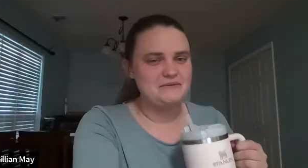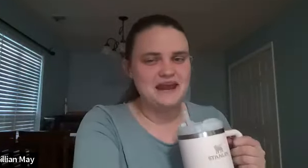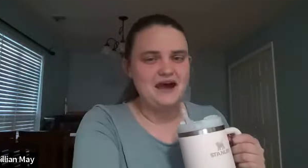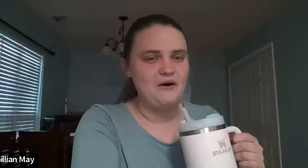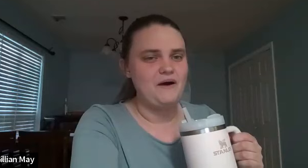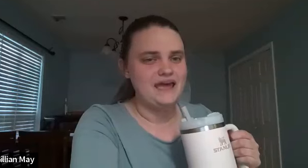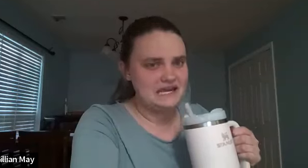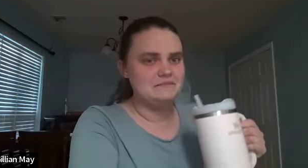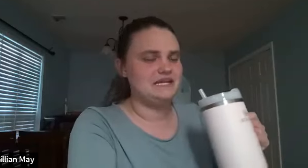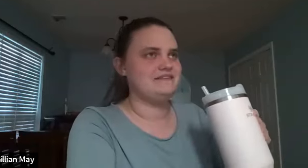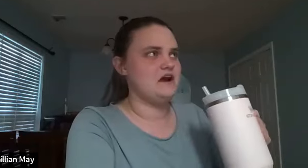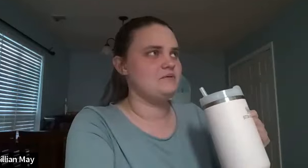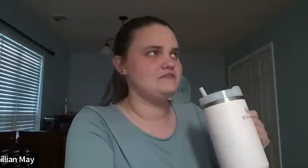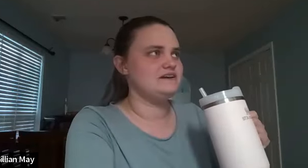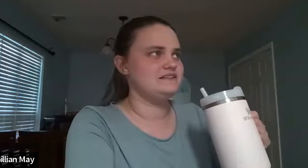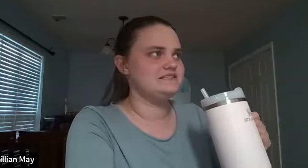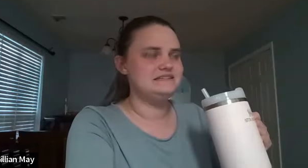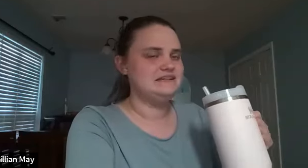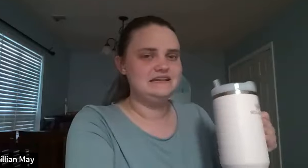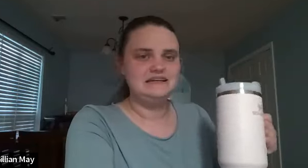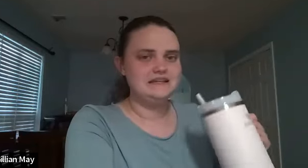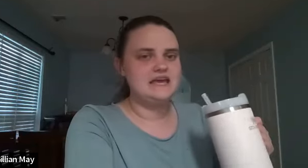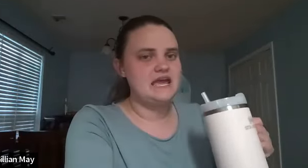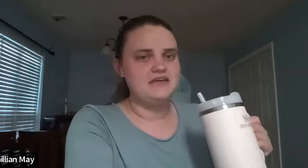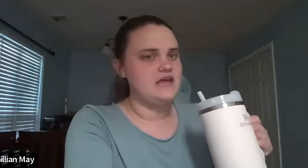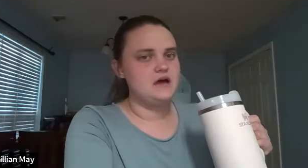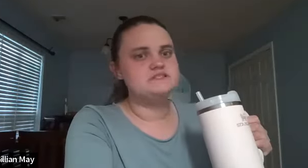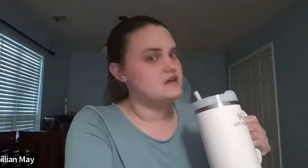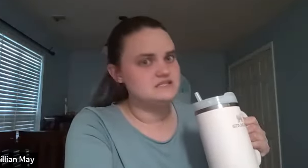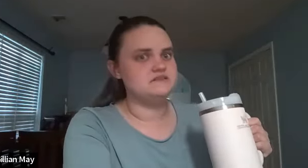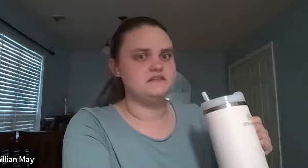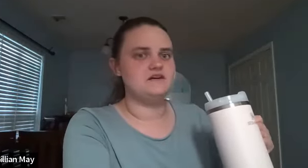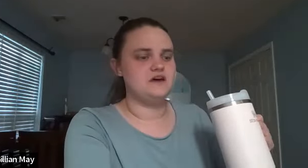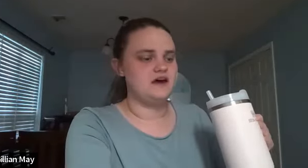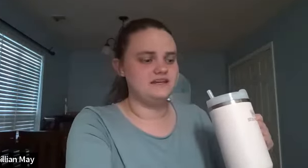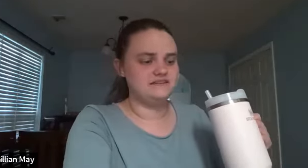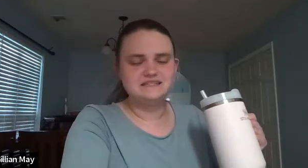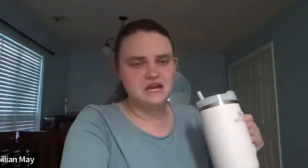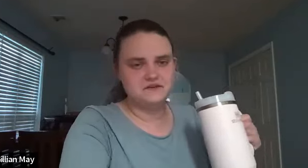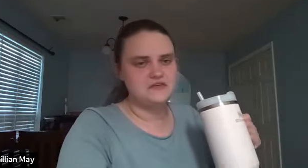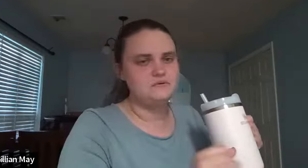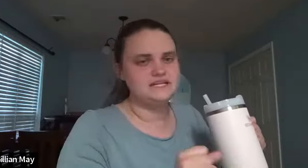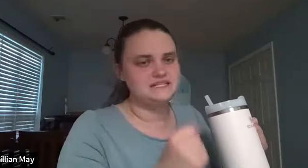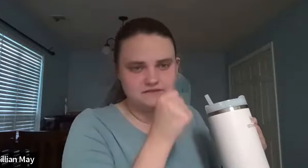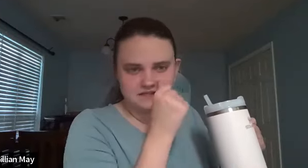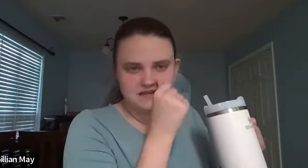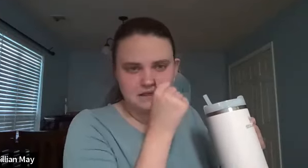and how animated they got with it, because they obsessively love that. And like, that's kind of a thing with like deaf kids, is they